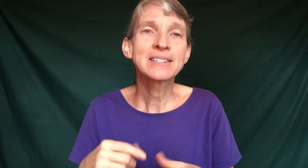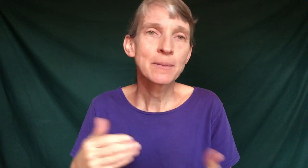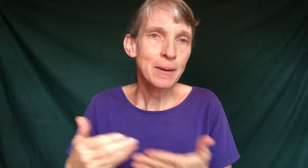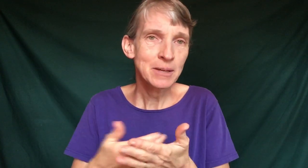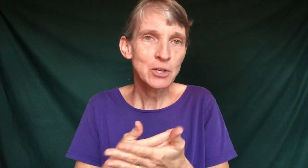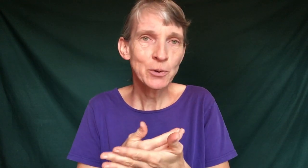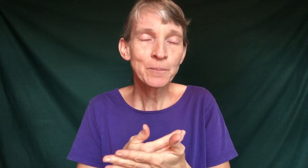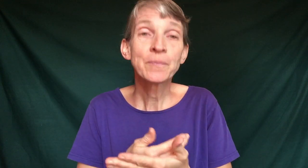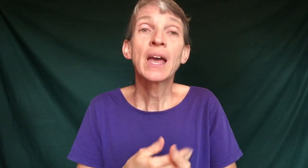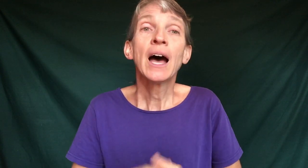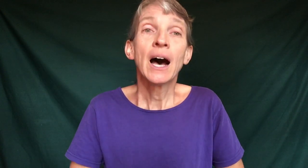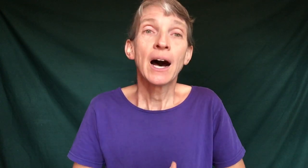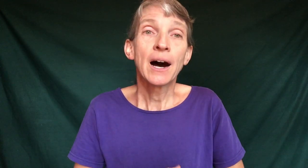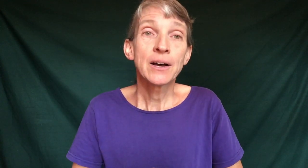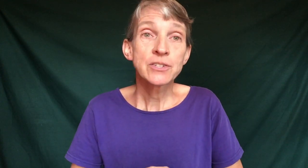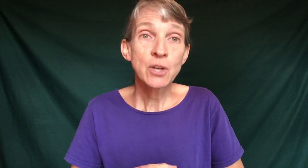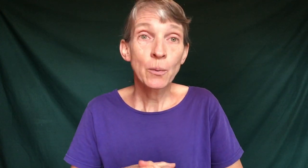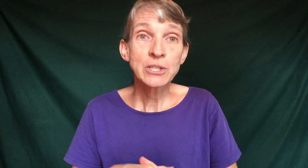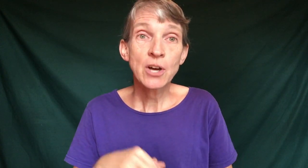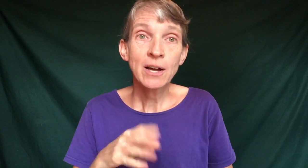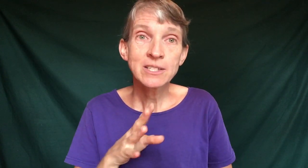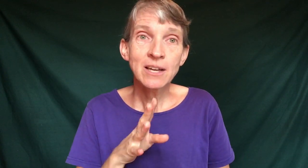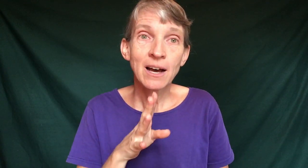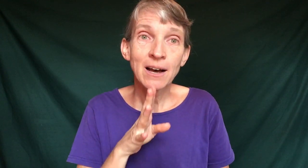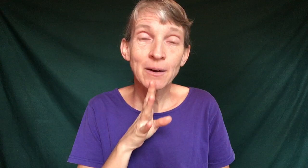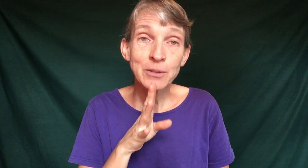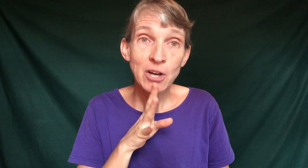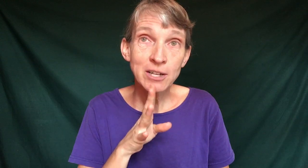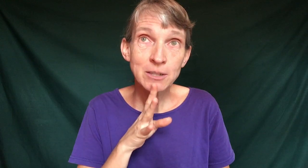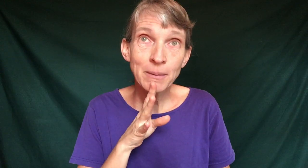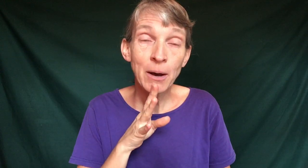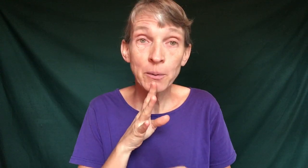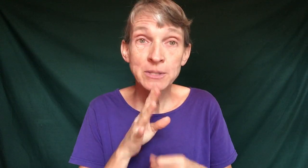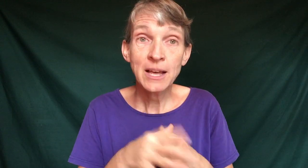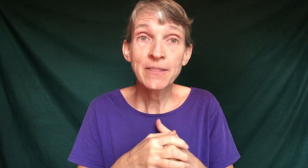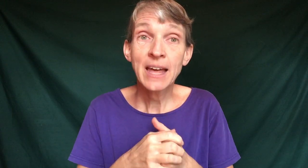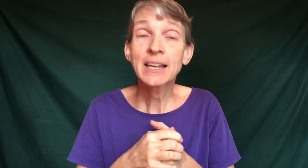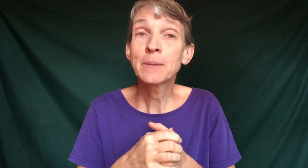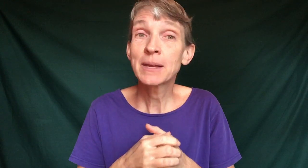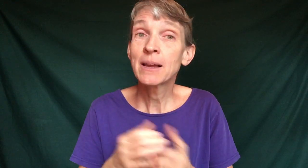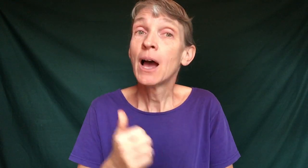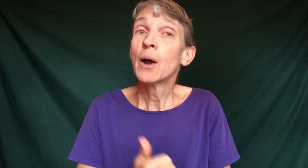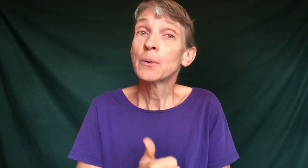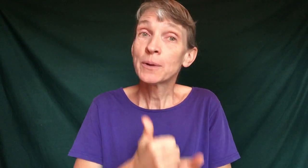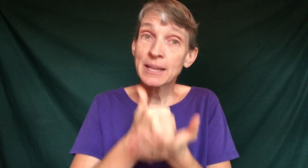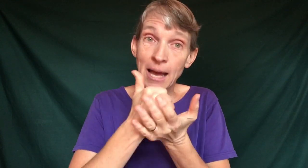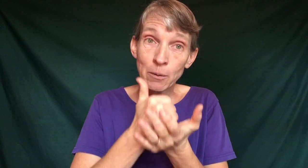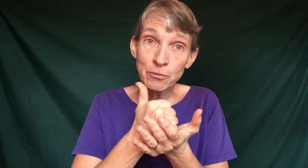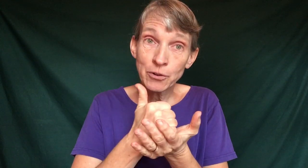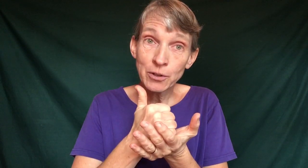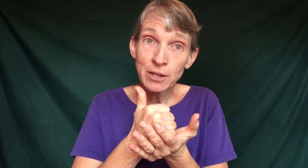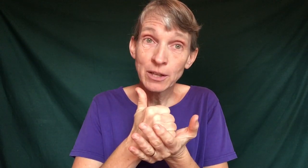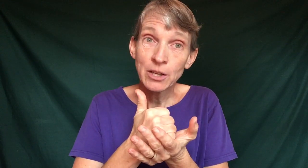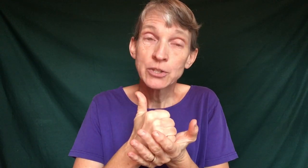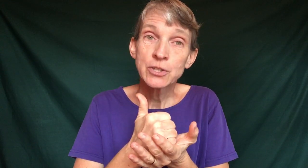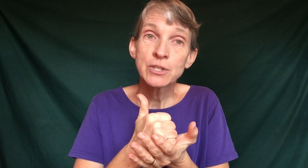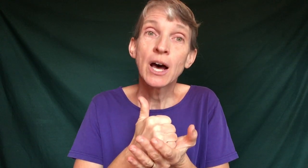might be new. So we talked about that it can be really helpful